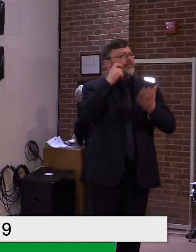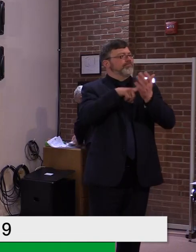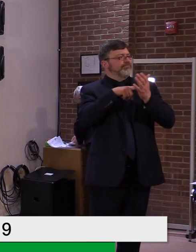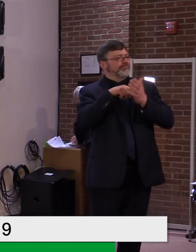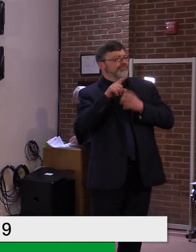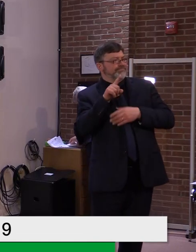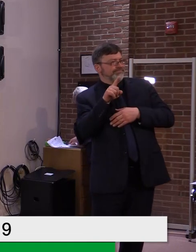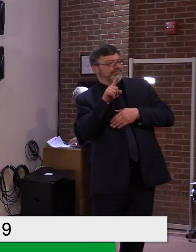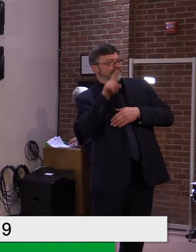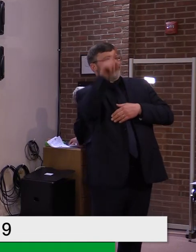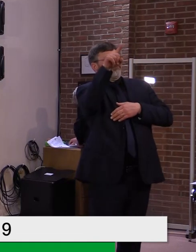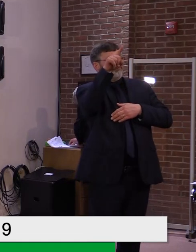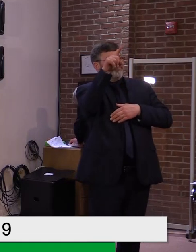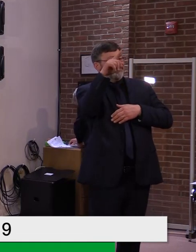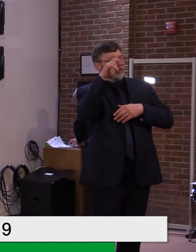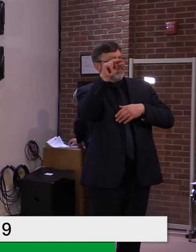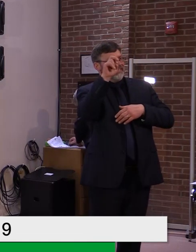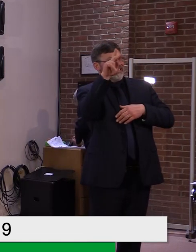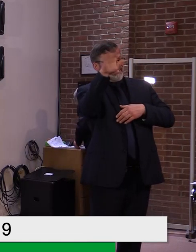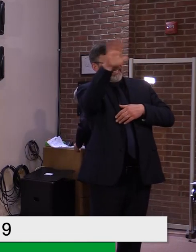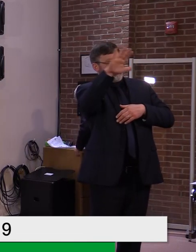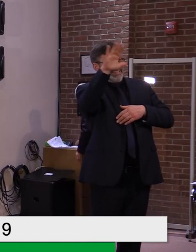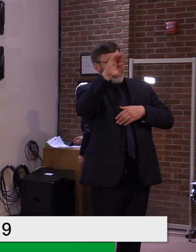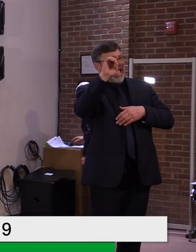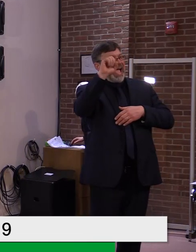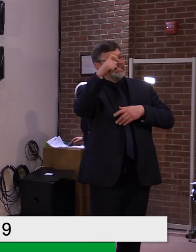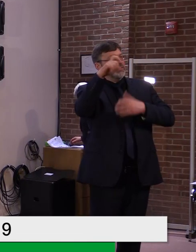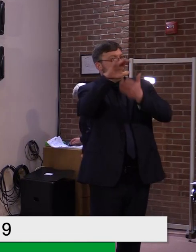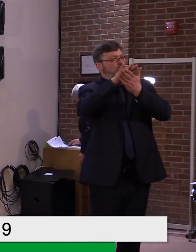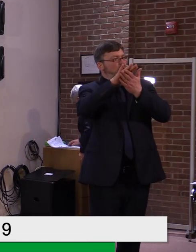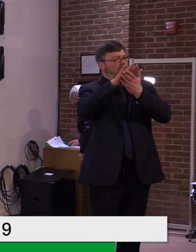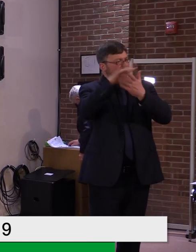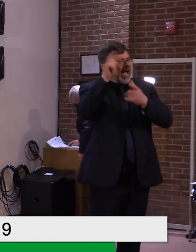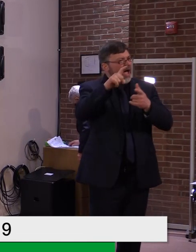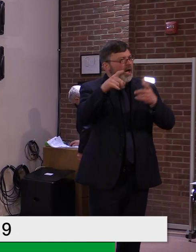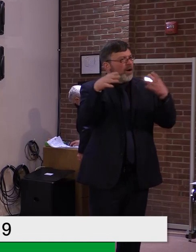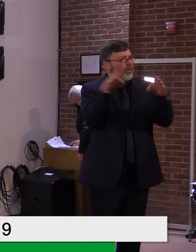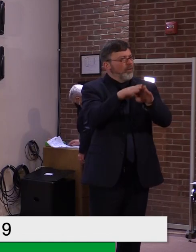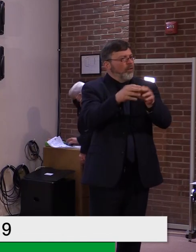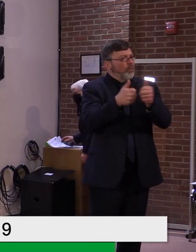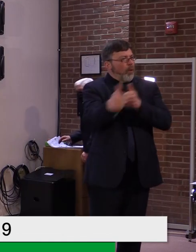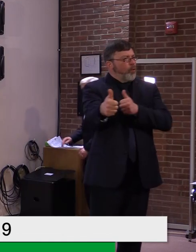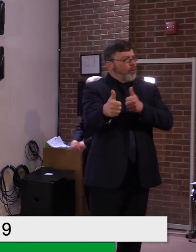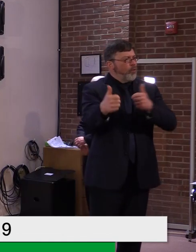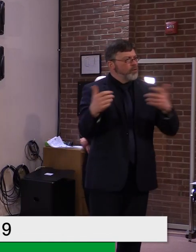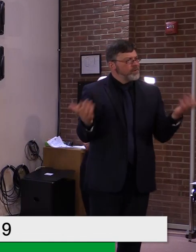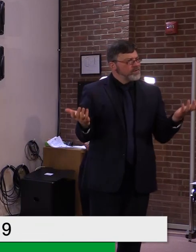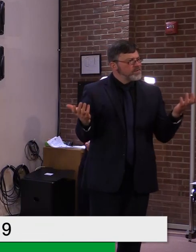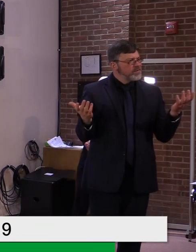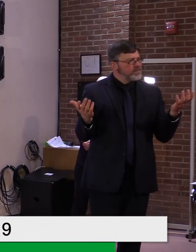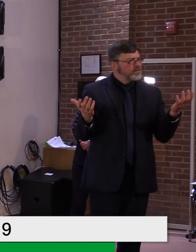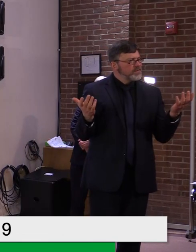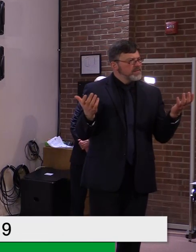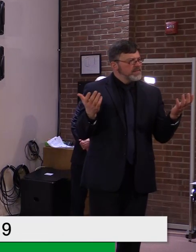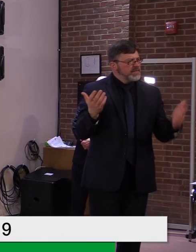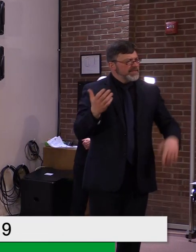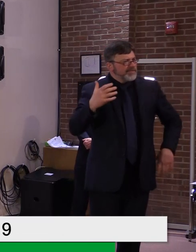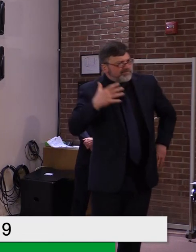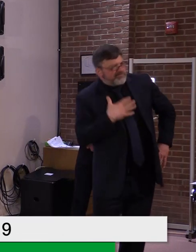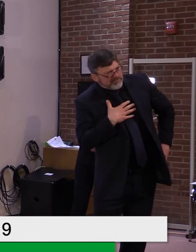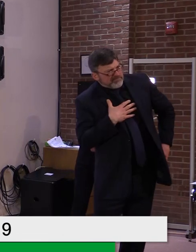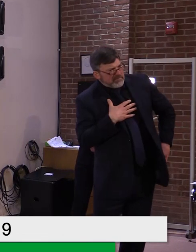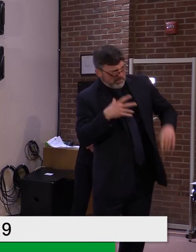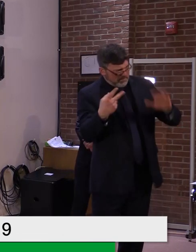happening within the school environments that has caught the state's attention in terms of active or new